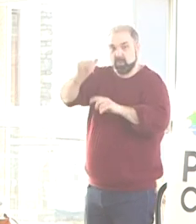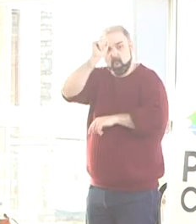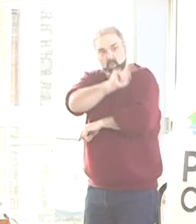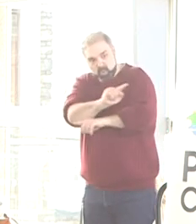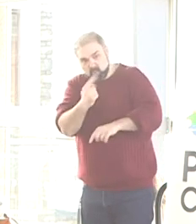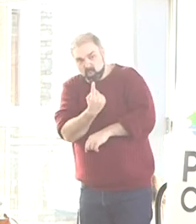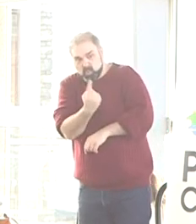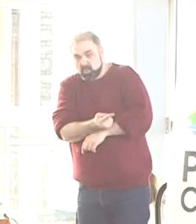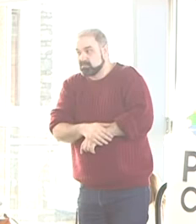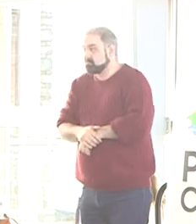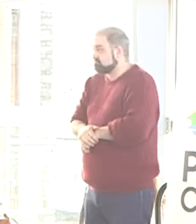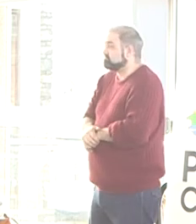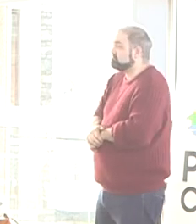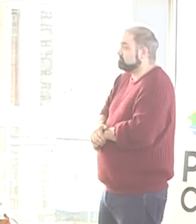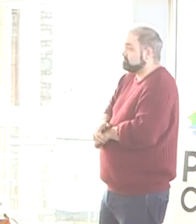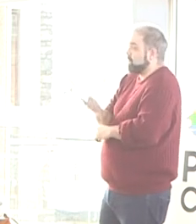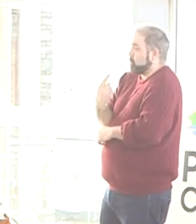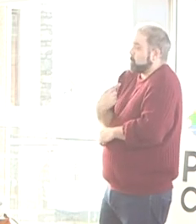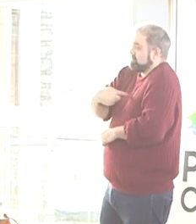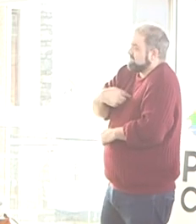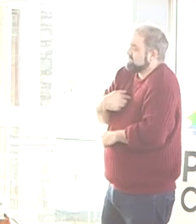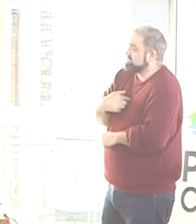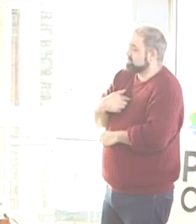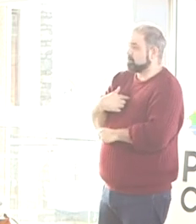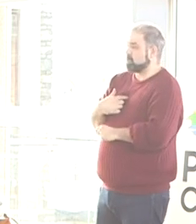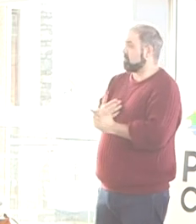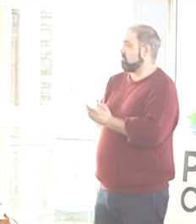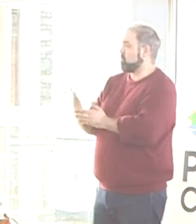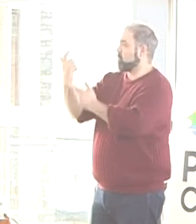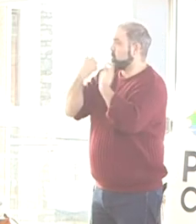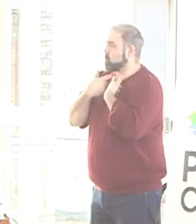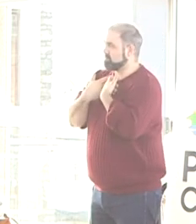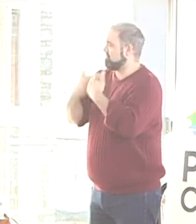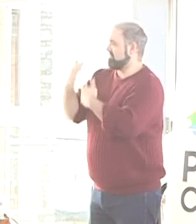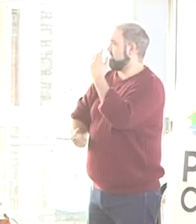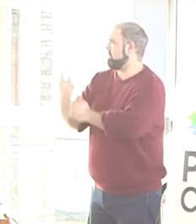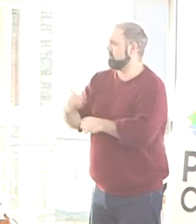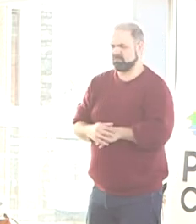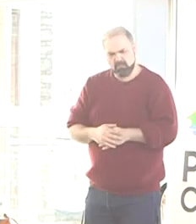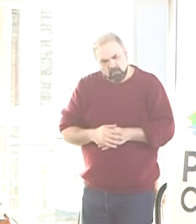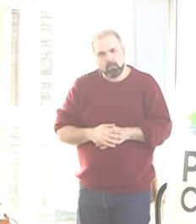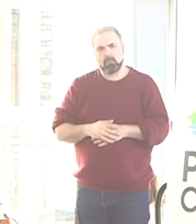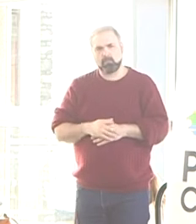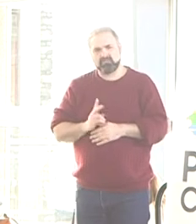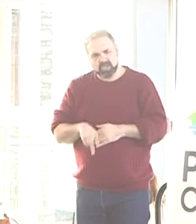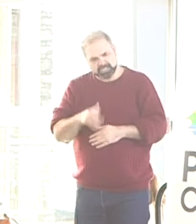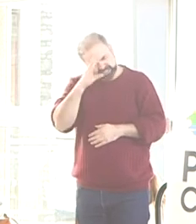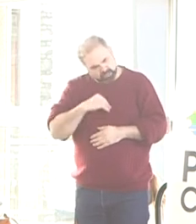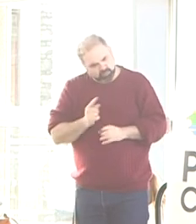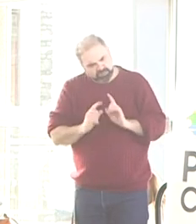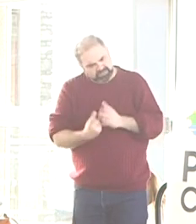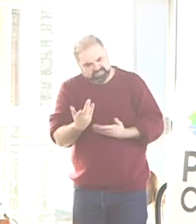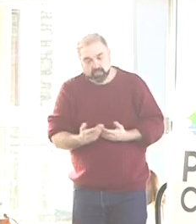to be all over the papers. For various reasons, it didn't get to the court. Tell us about that. At